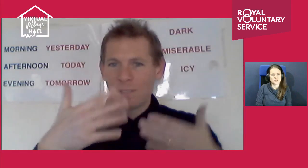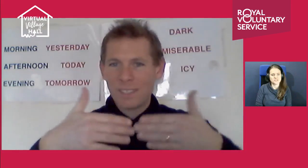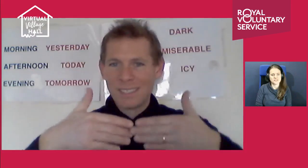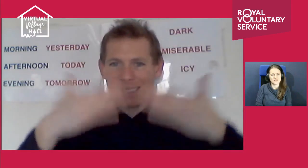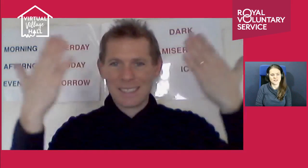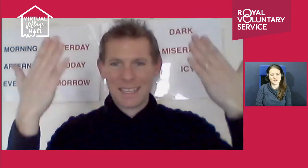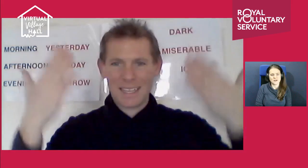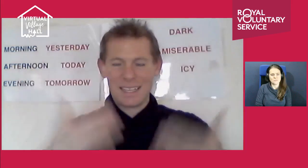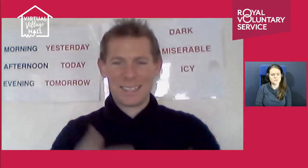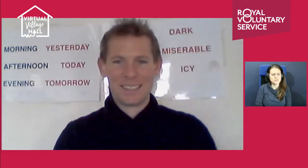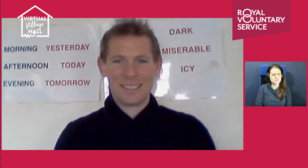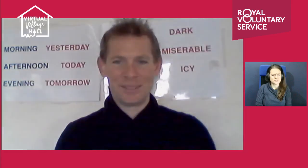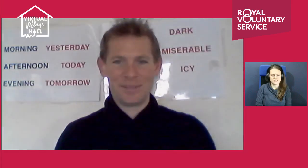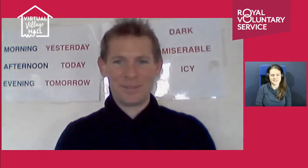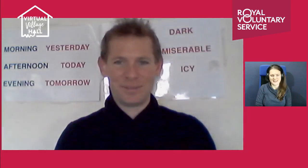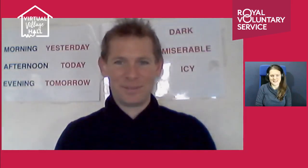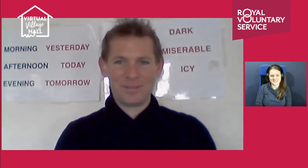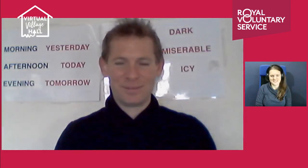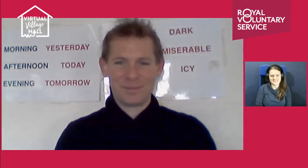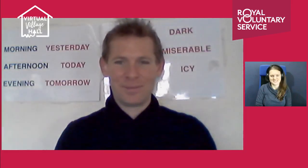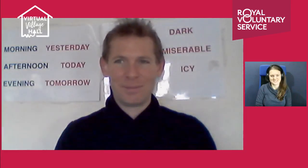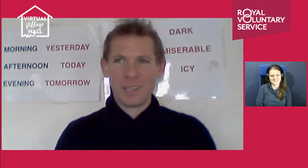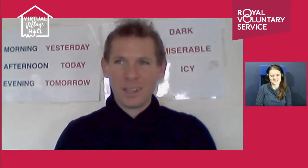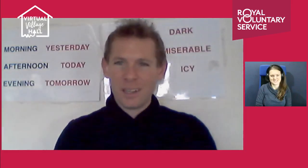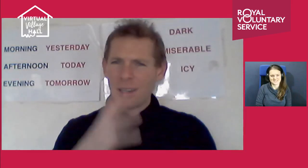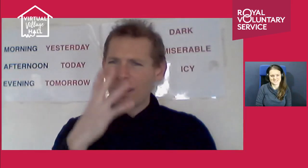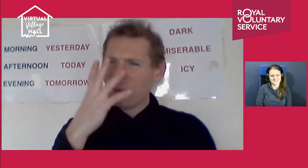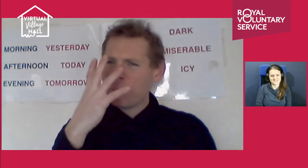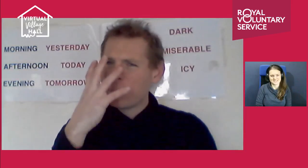So you can say, beautiful day.